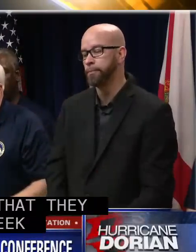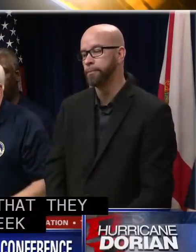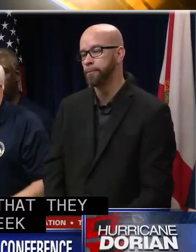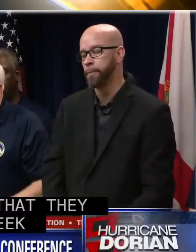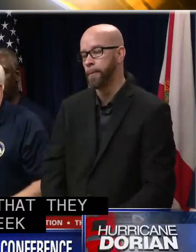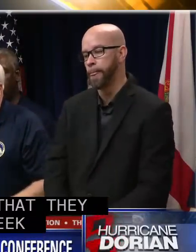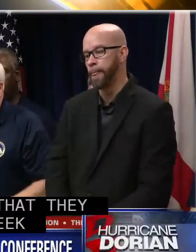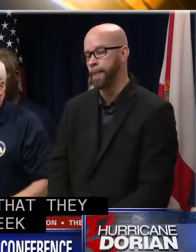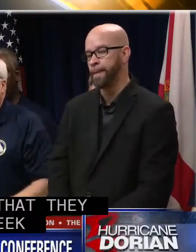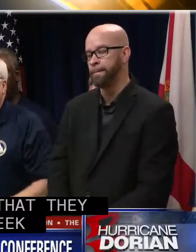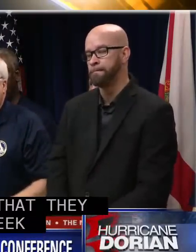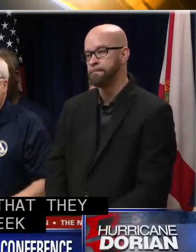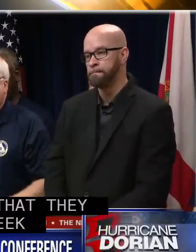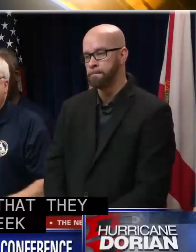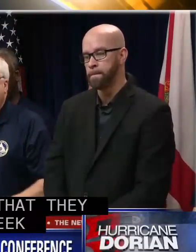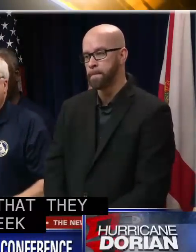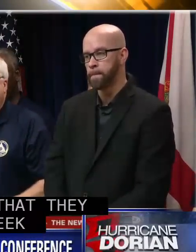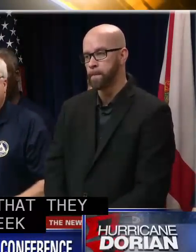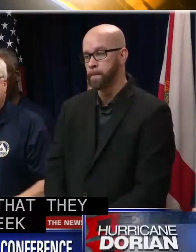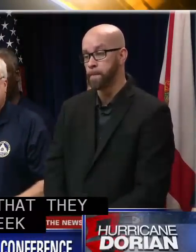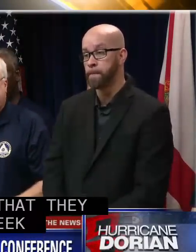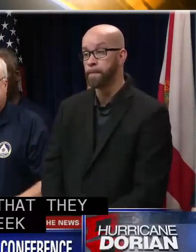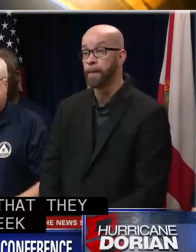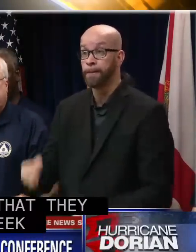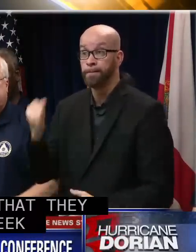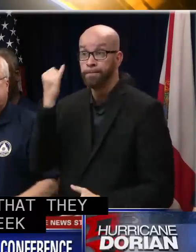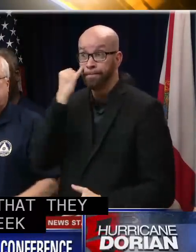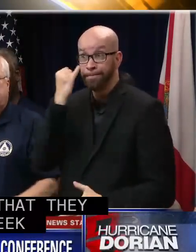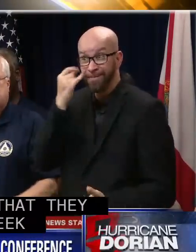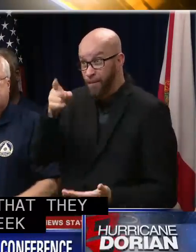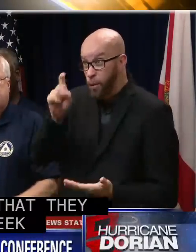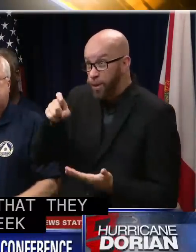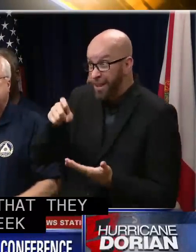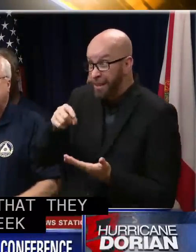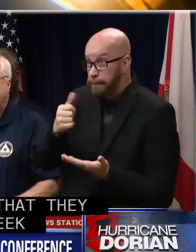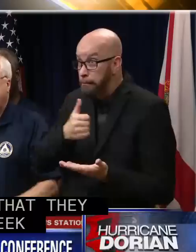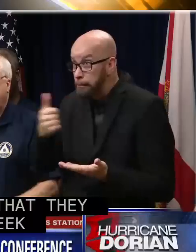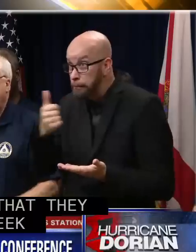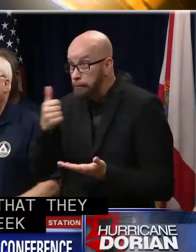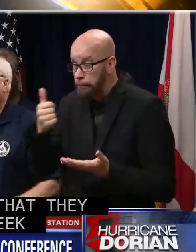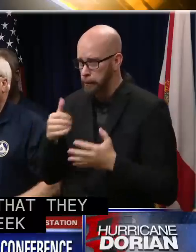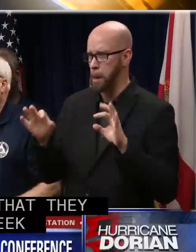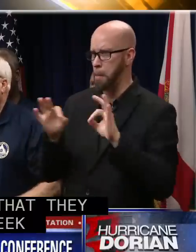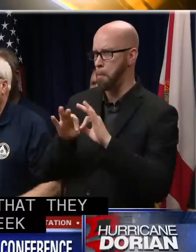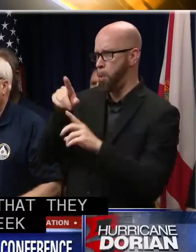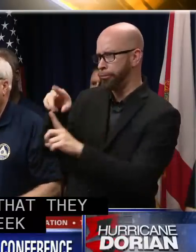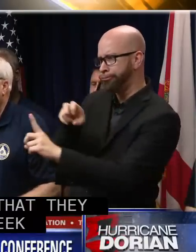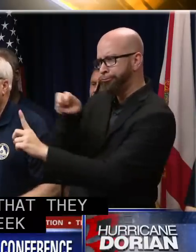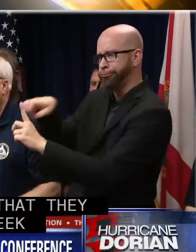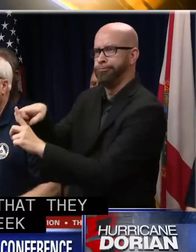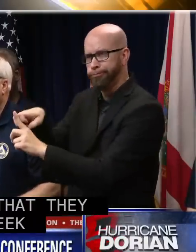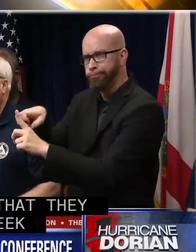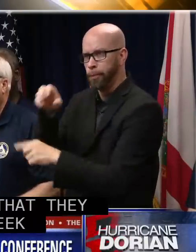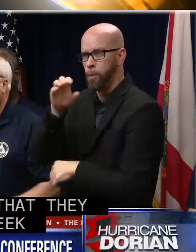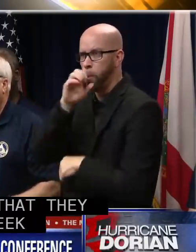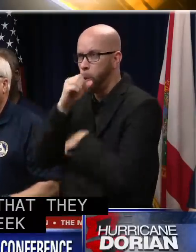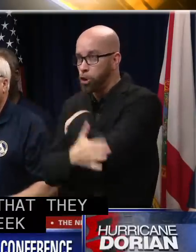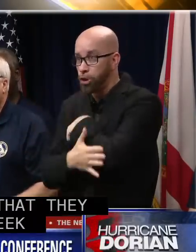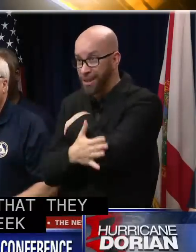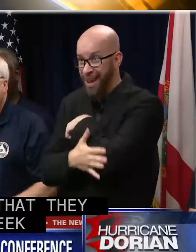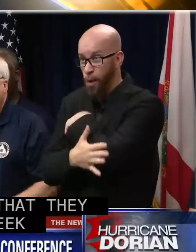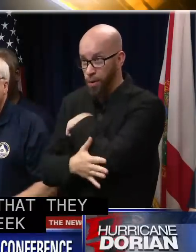If you need any transportation, please don't hesitate to notify Orange County 311